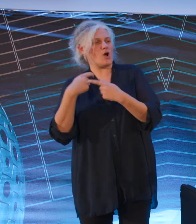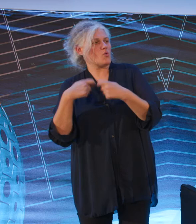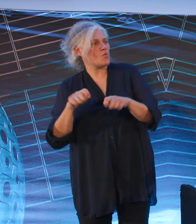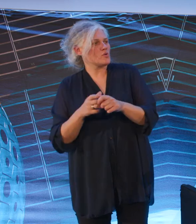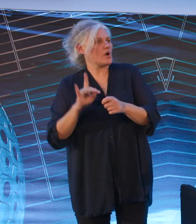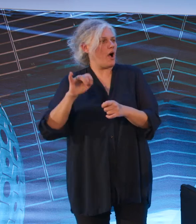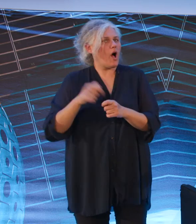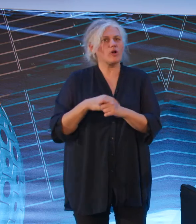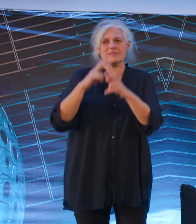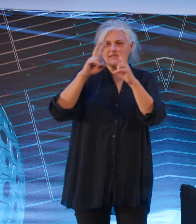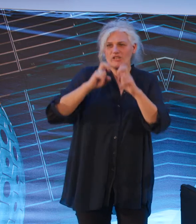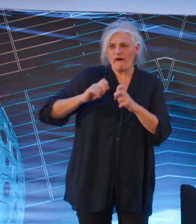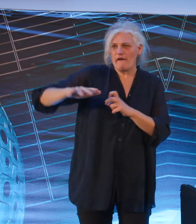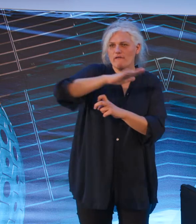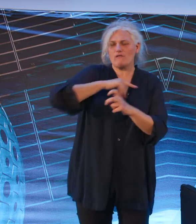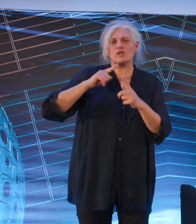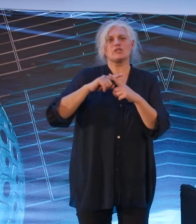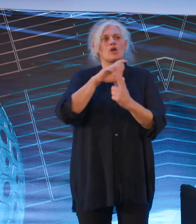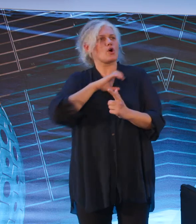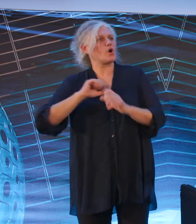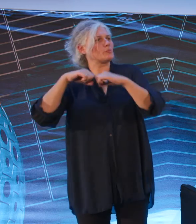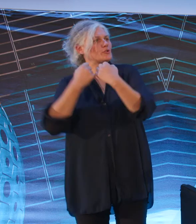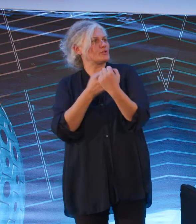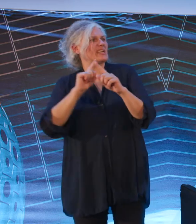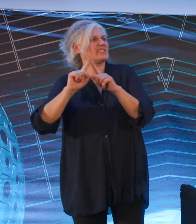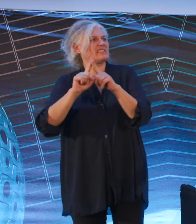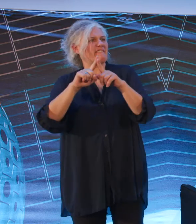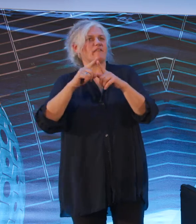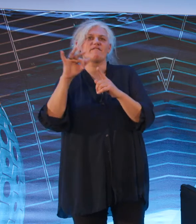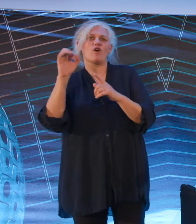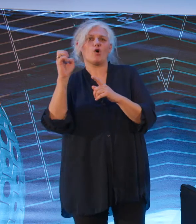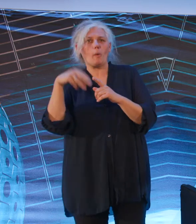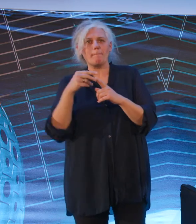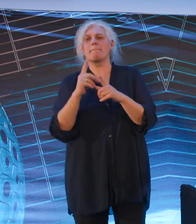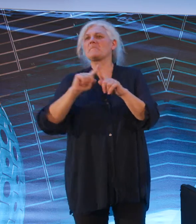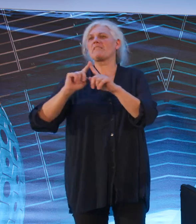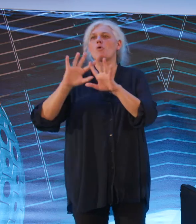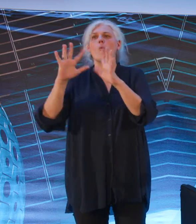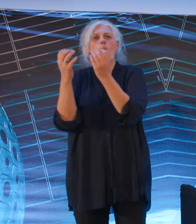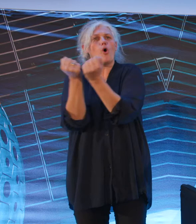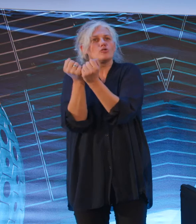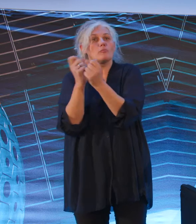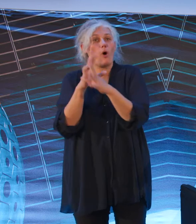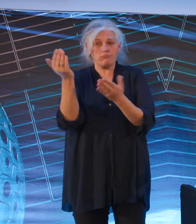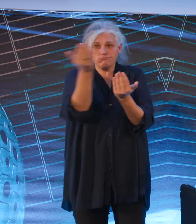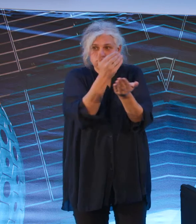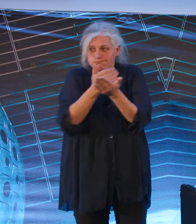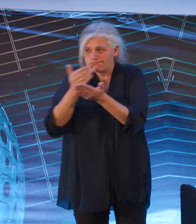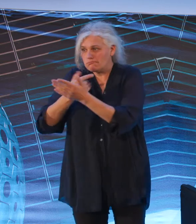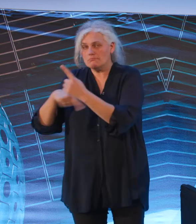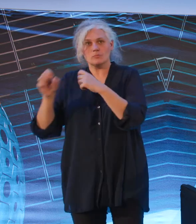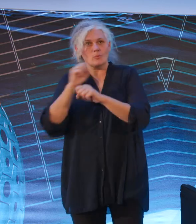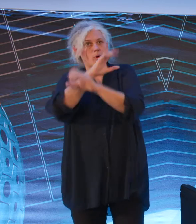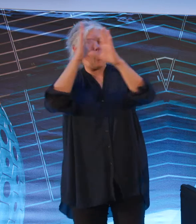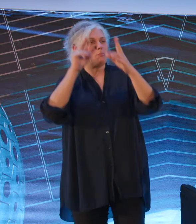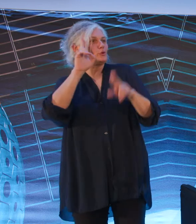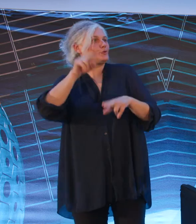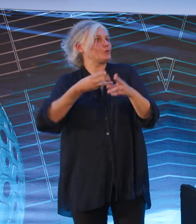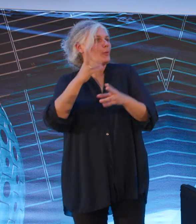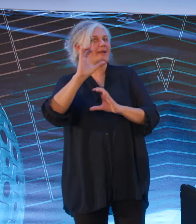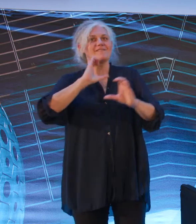online surveys, clubs and society forums, staff student workshops, all allowing people to open new forms of